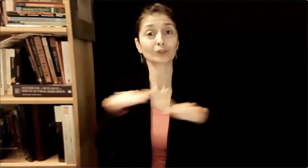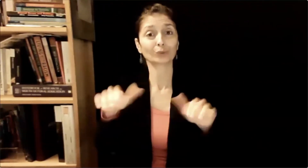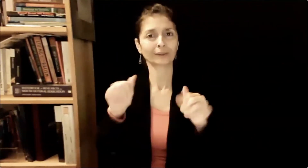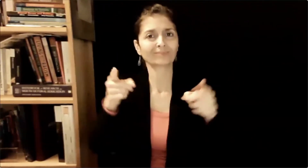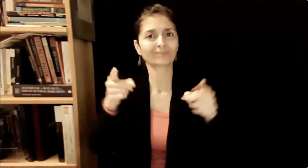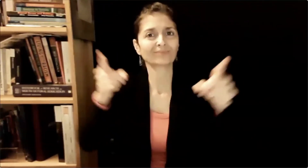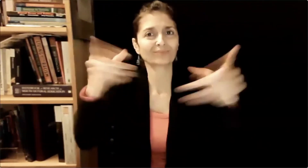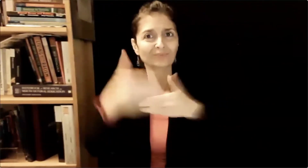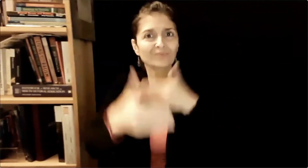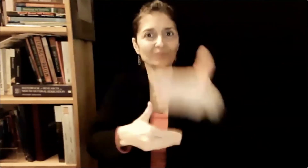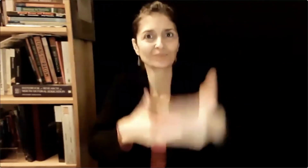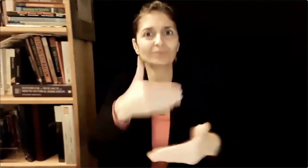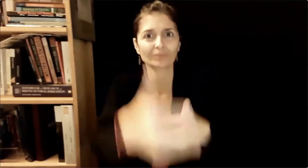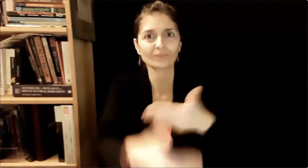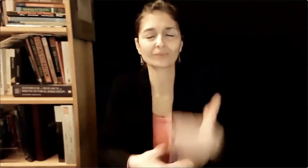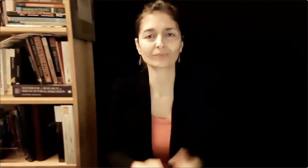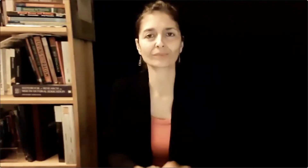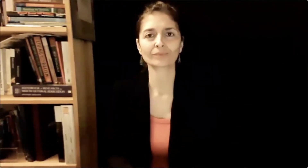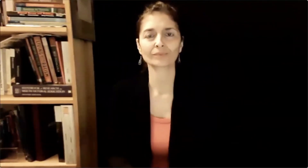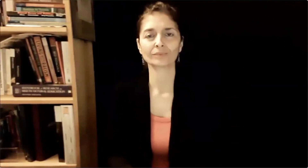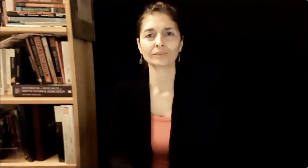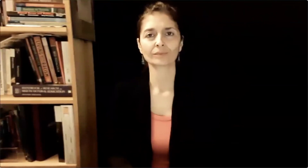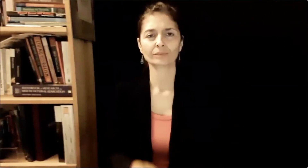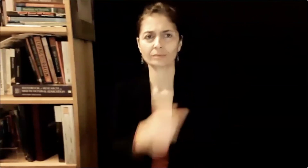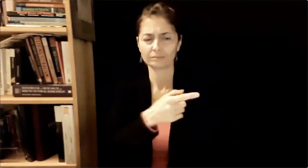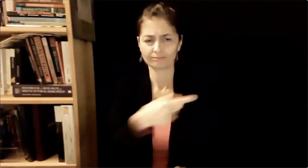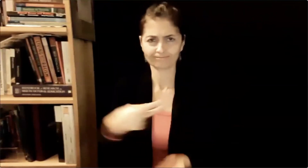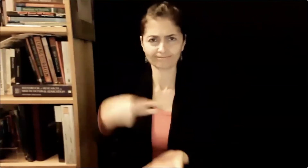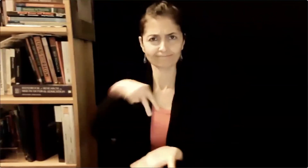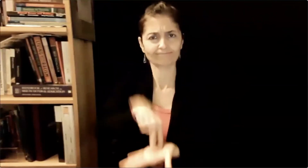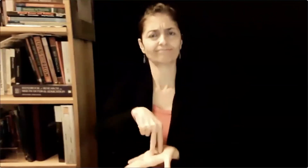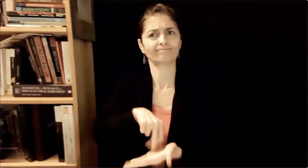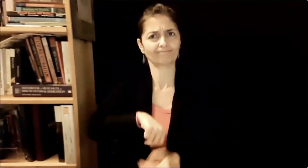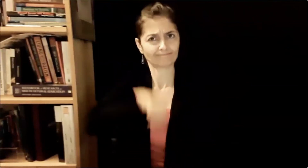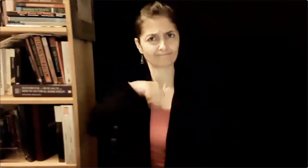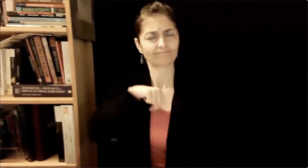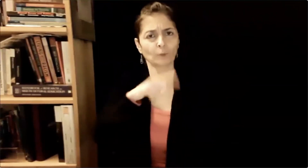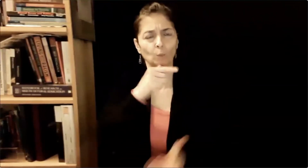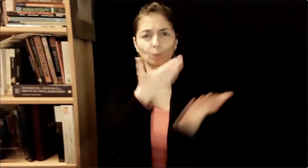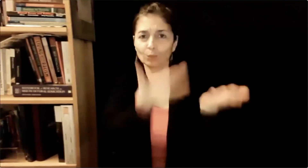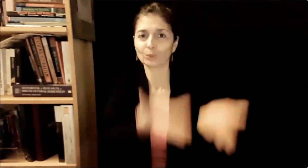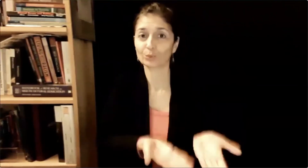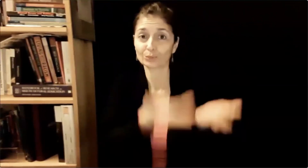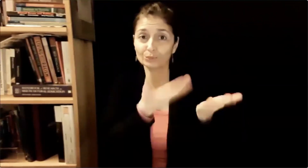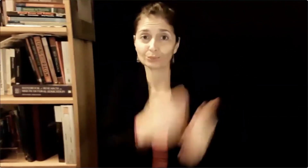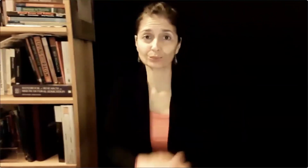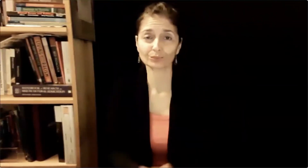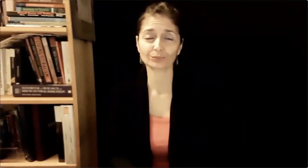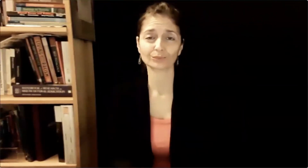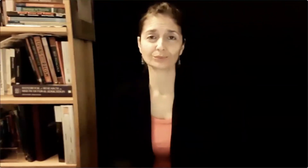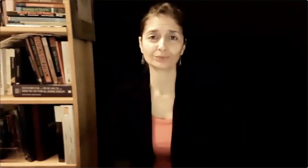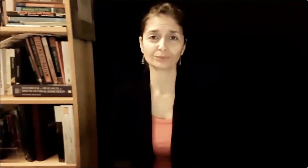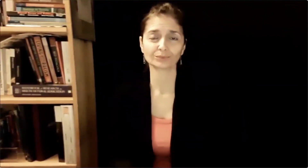our deaf children will succeed and move ahead in life. They can stand proud in the knowledge of who they are.